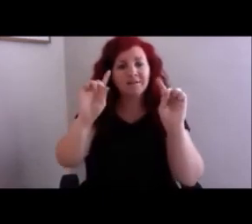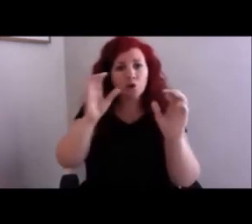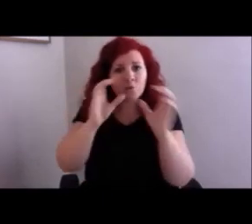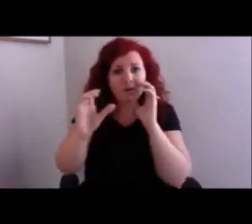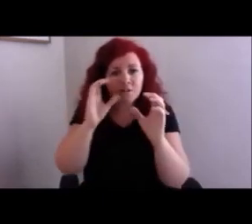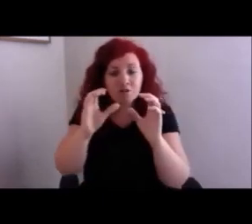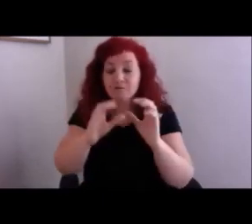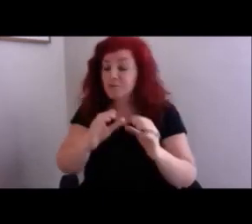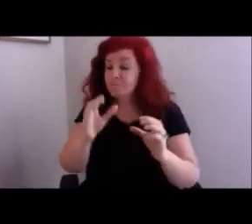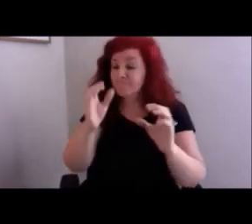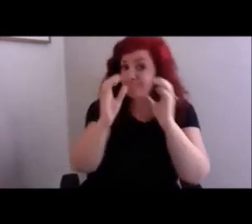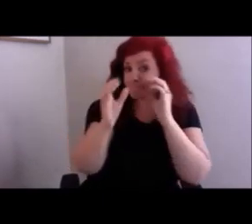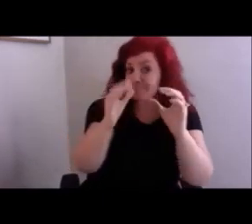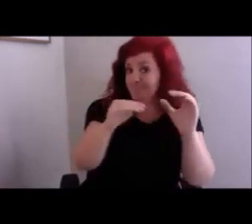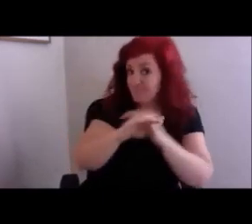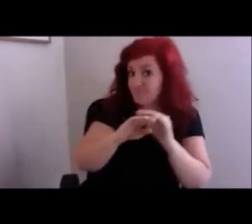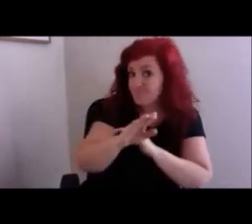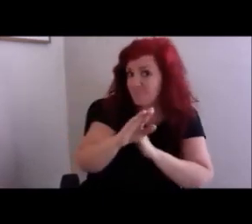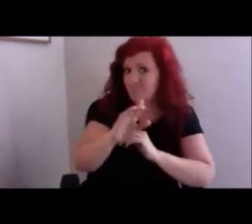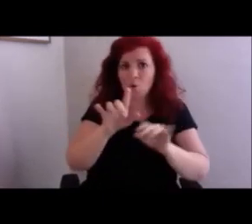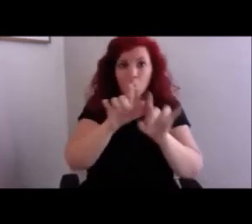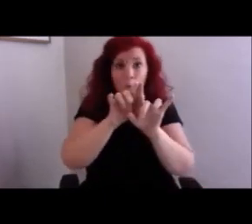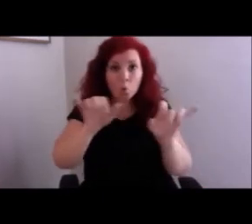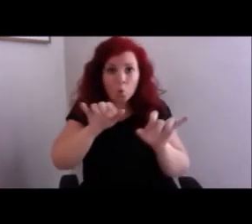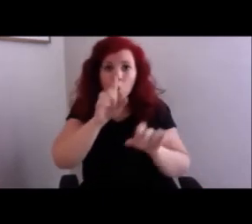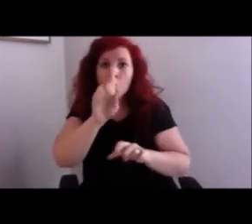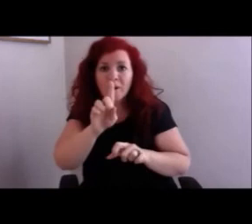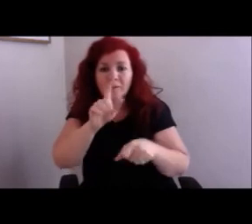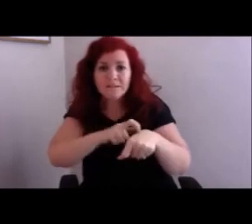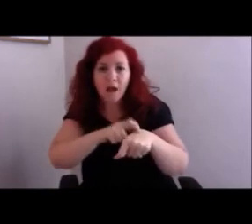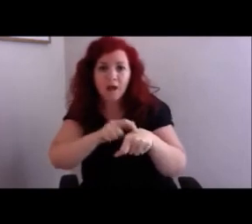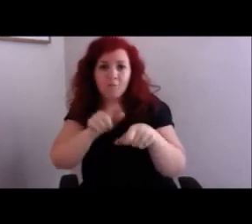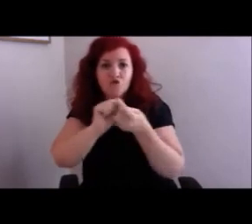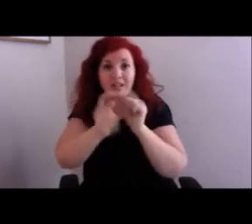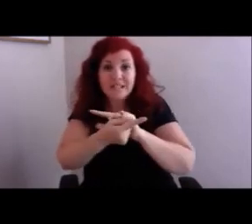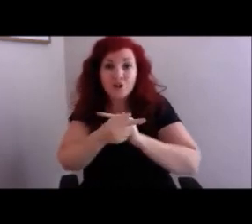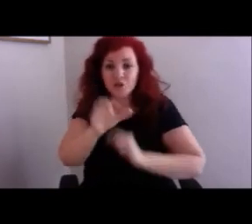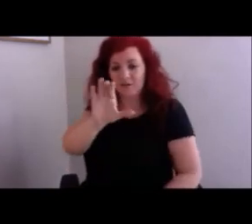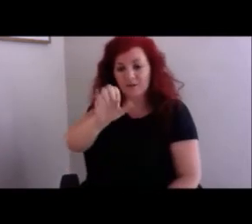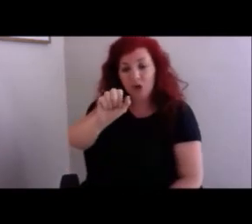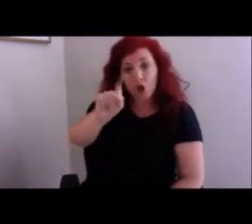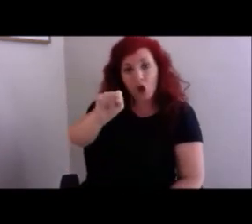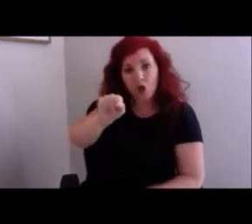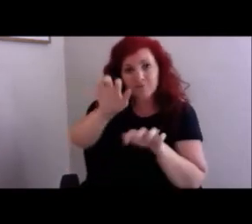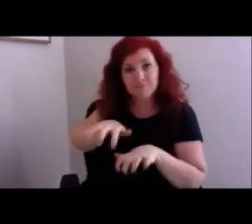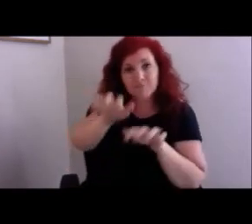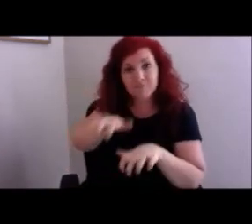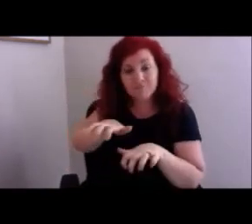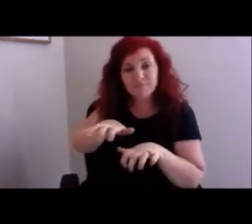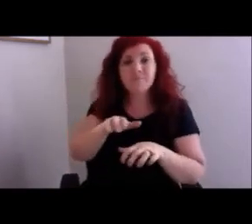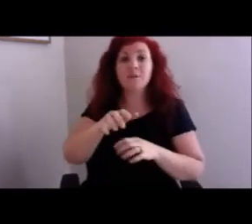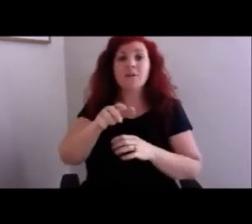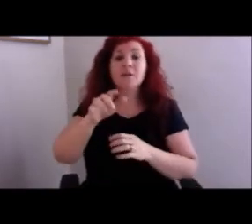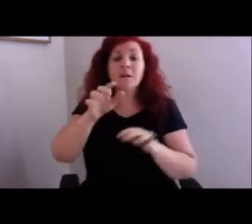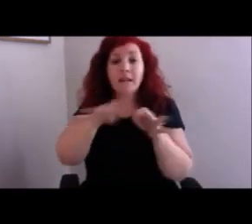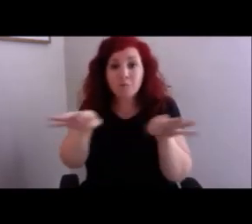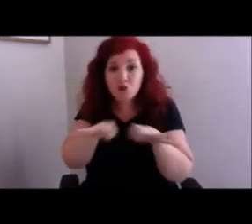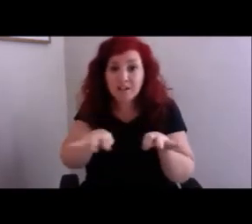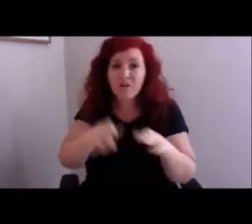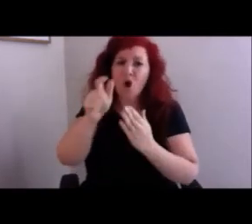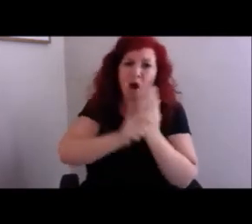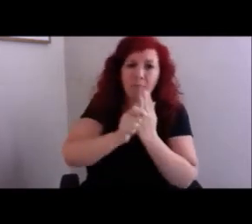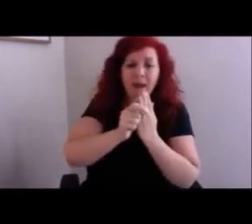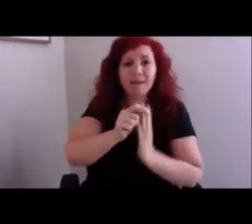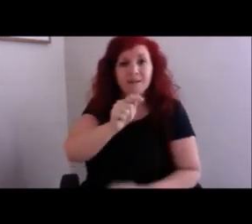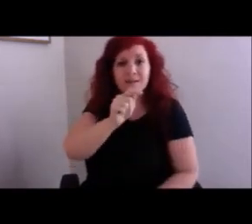Communication access, real-time translation, or CART, captioning, and automatic speech recognition are important